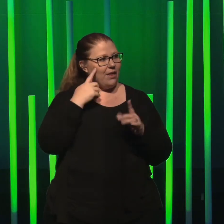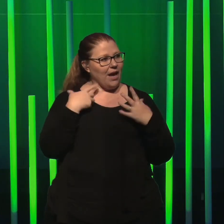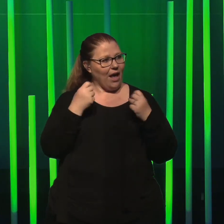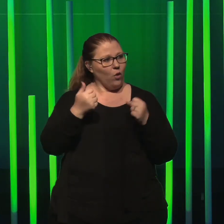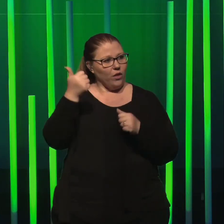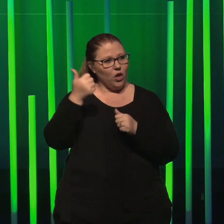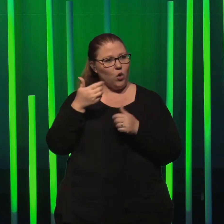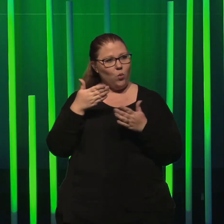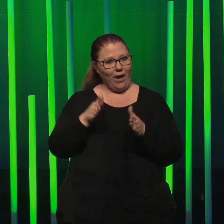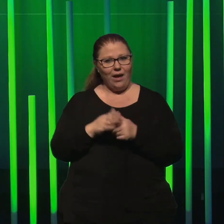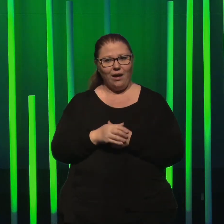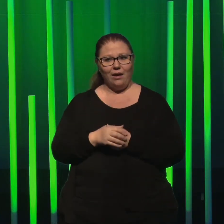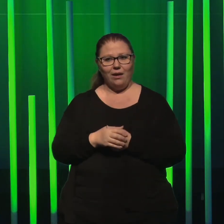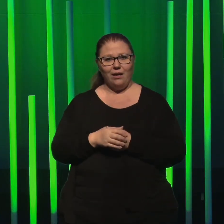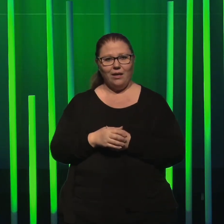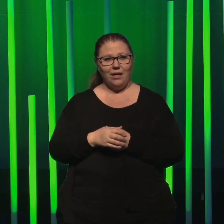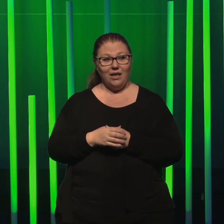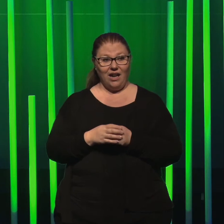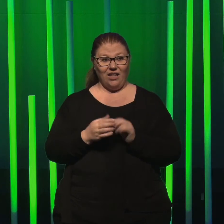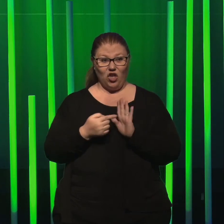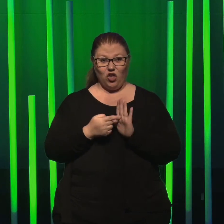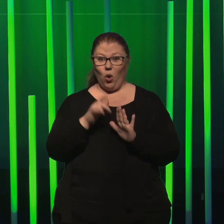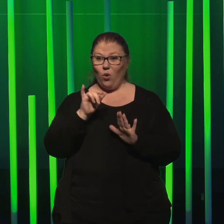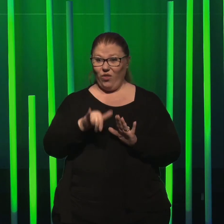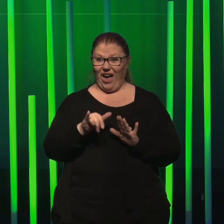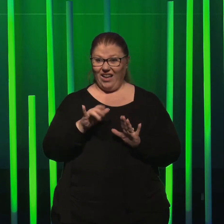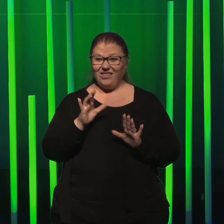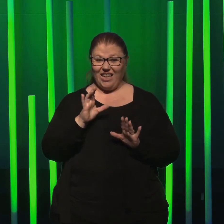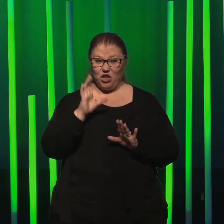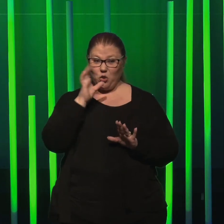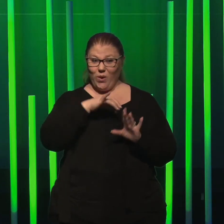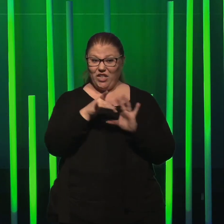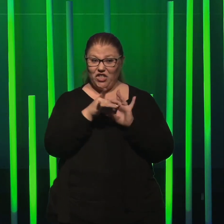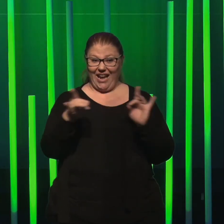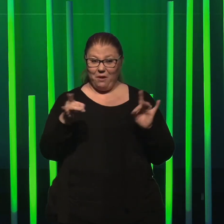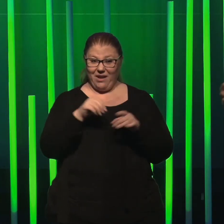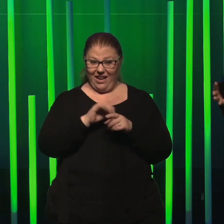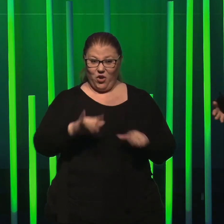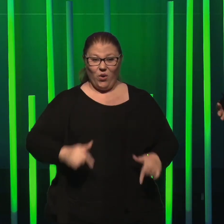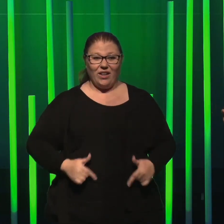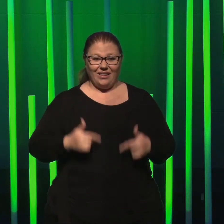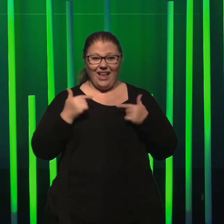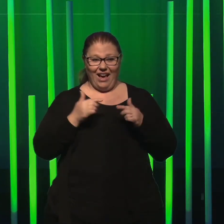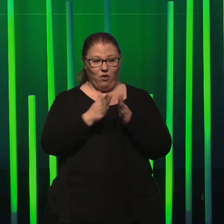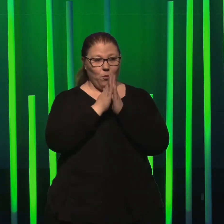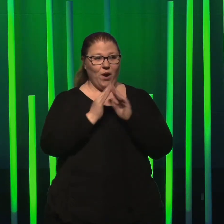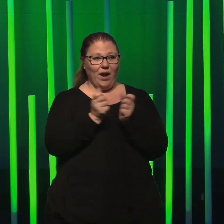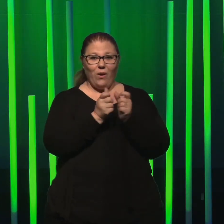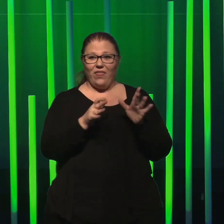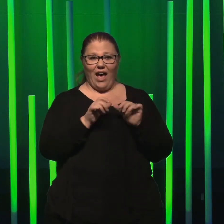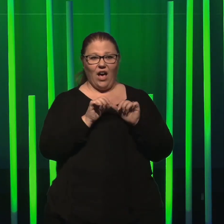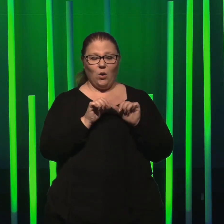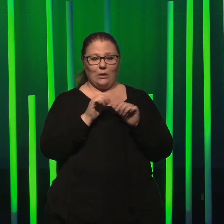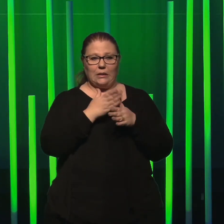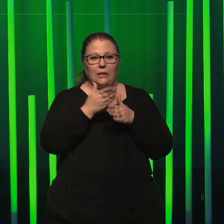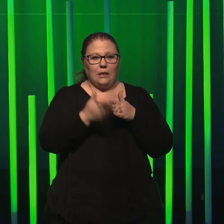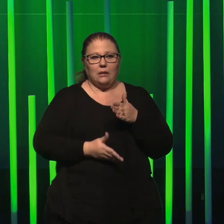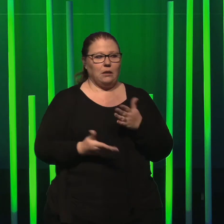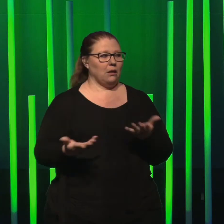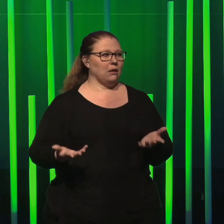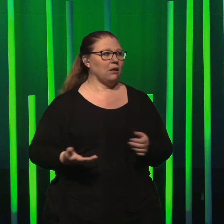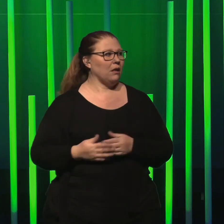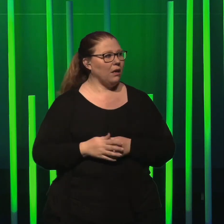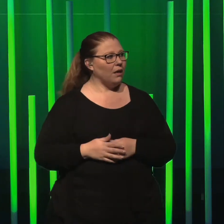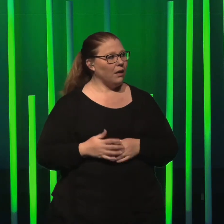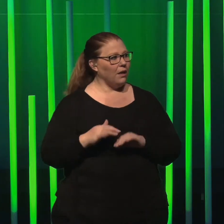way is to kind of live out this really bizarre statement in Scripture to pray without ceasing. Right? How do I